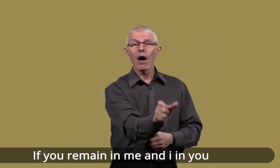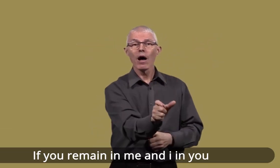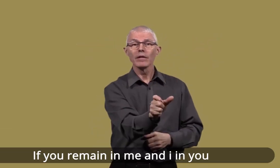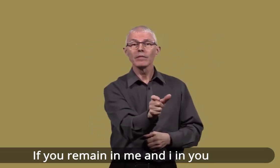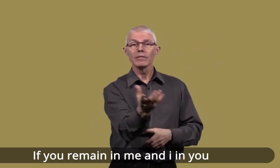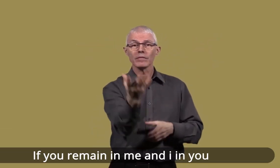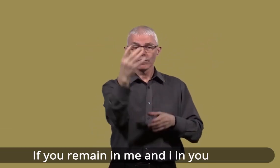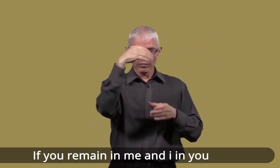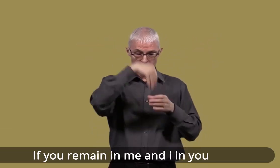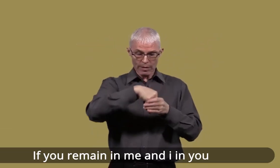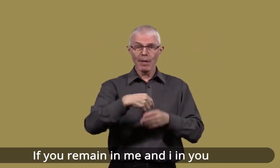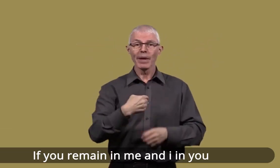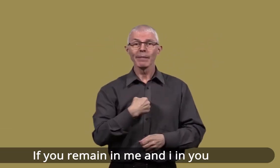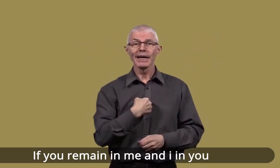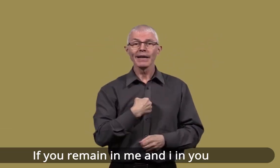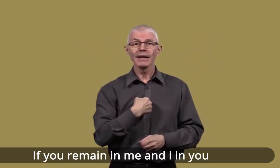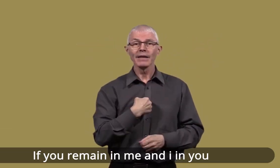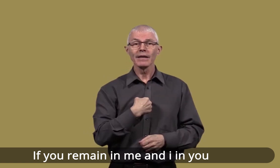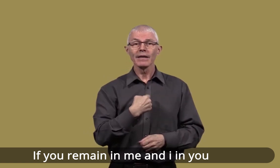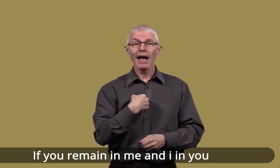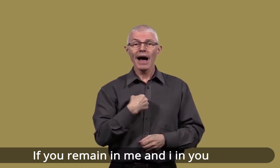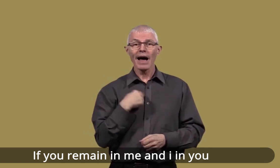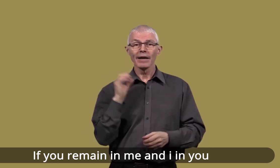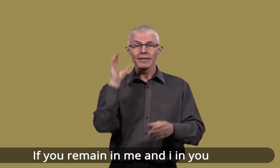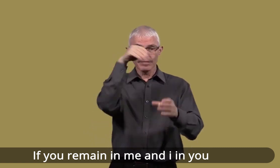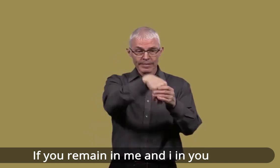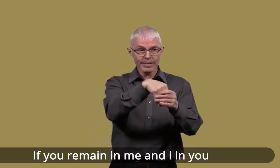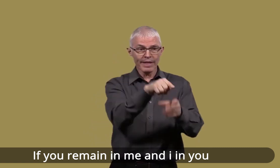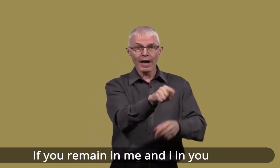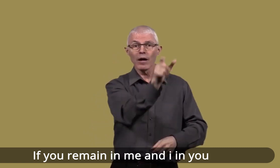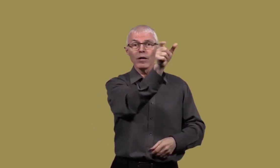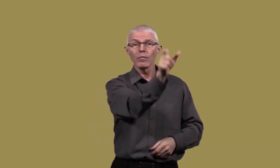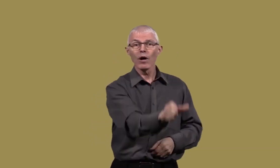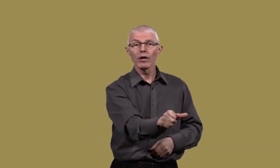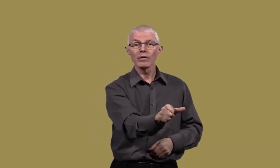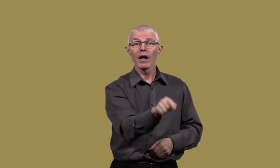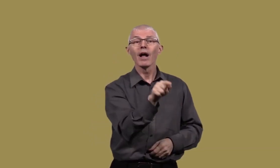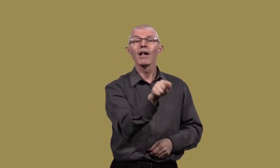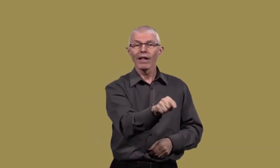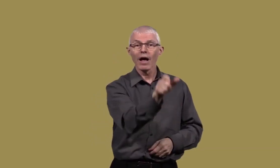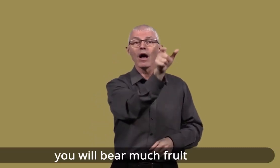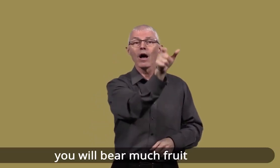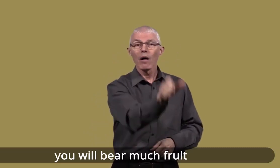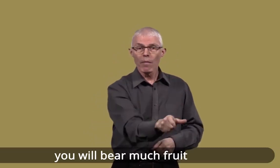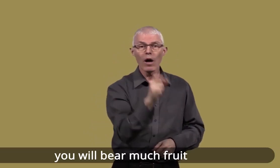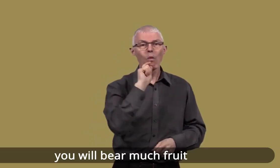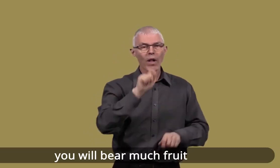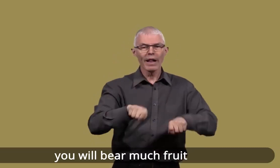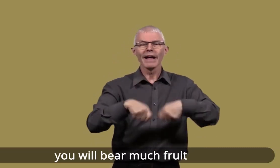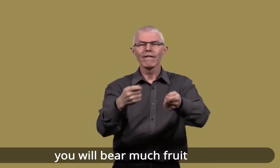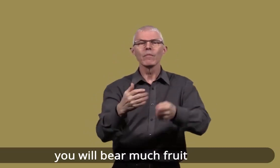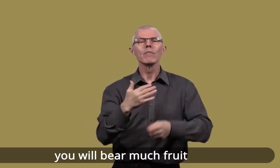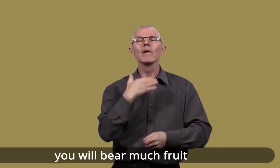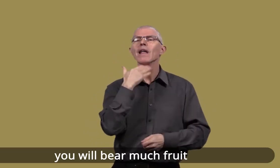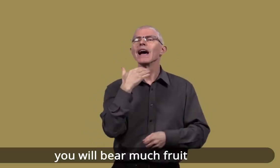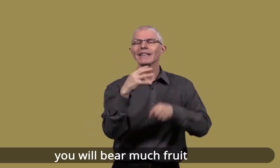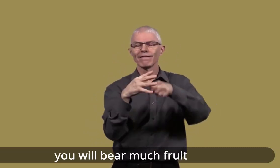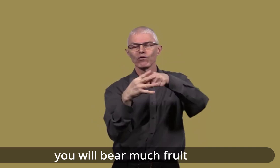in me, and I in you, you will bear much